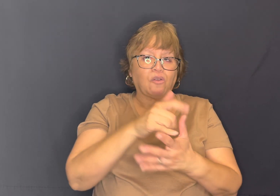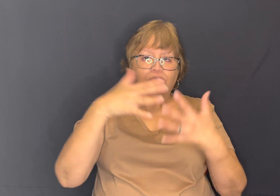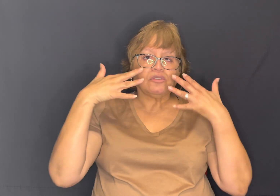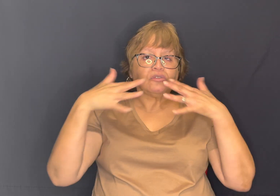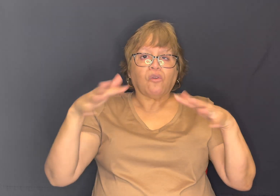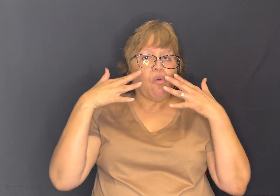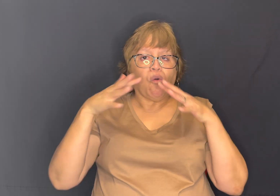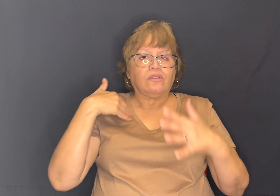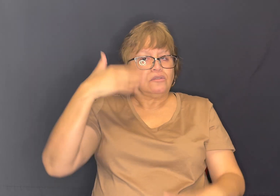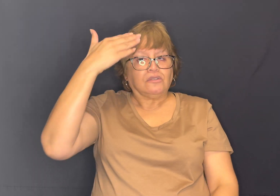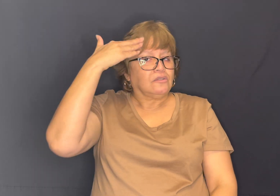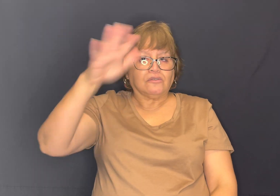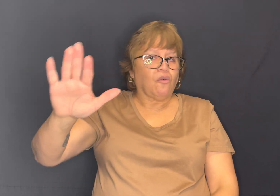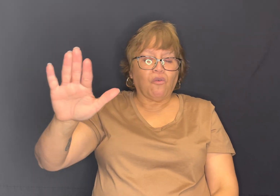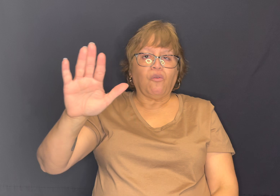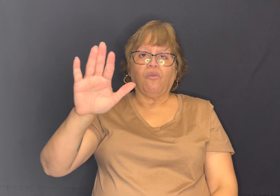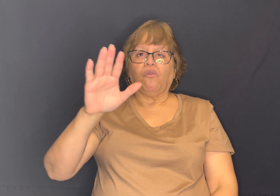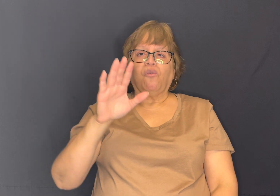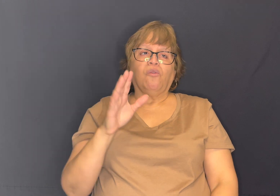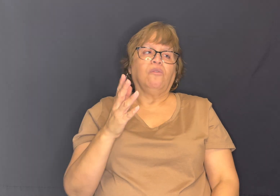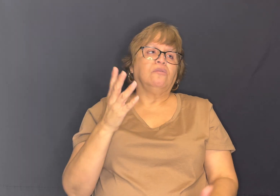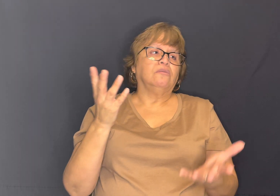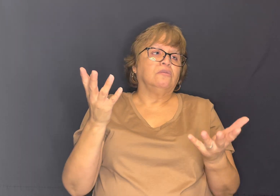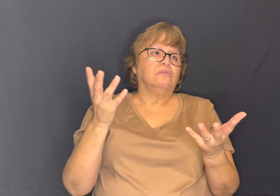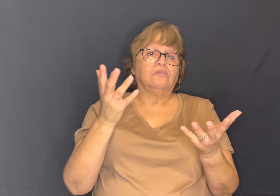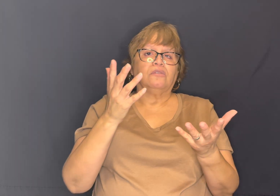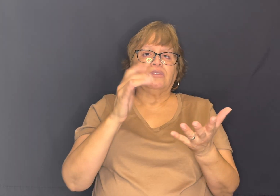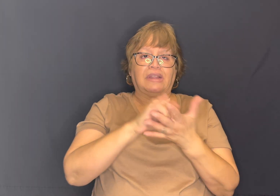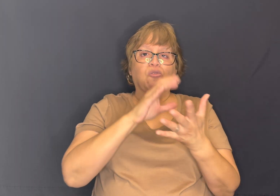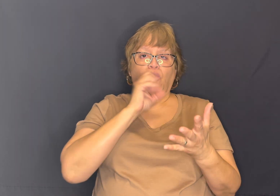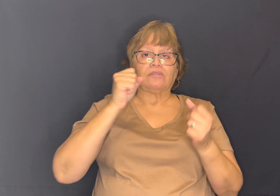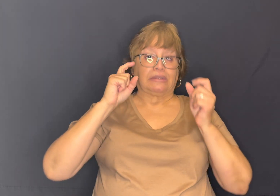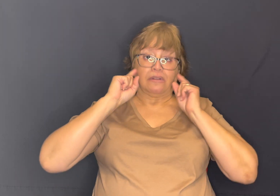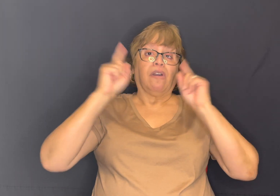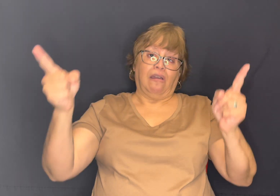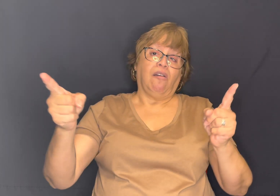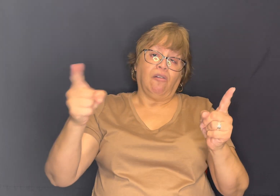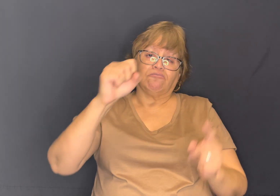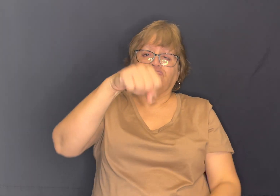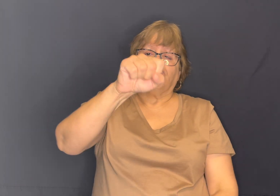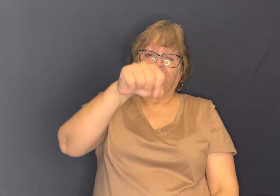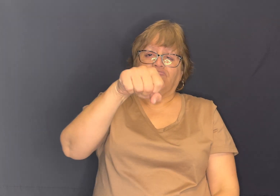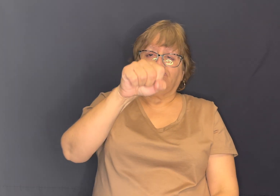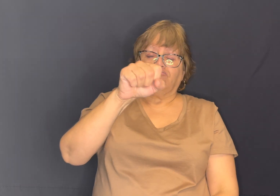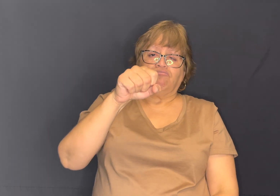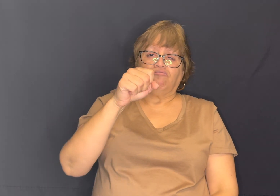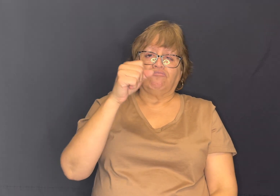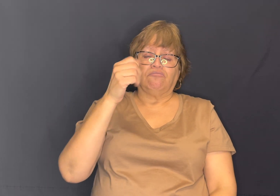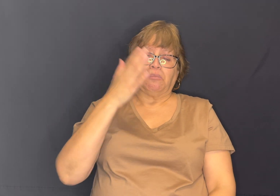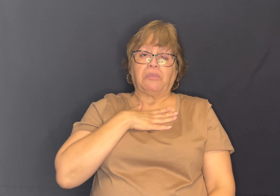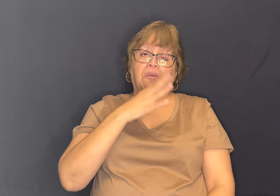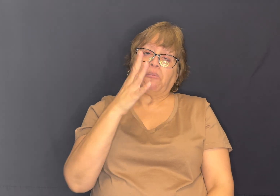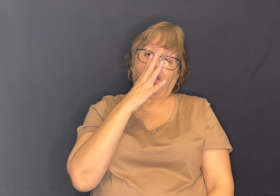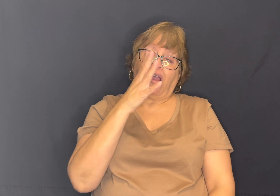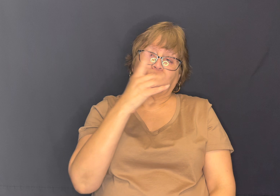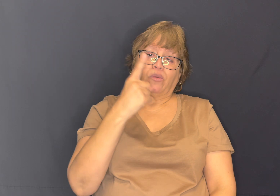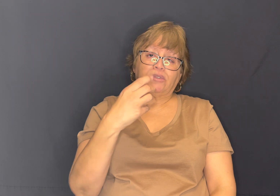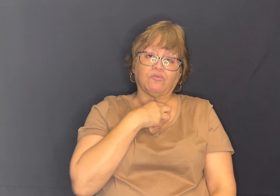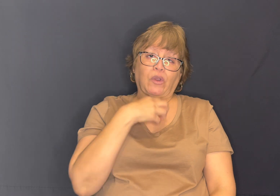stuff. And, you know, deaf people don't realize that they're noisy, especially if I have my hearing aids